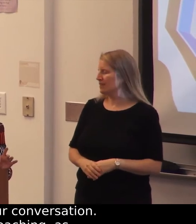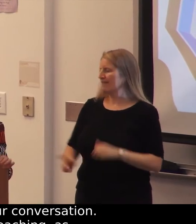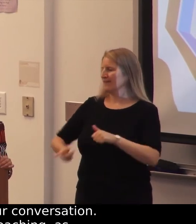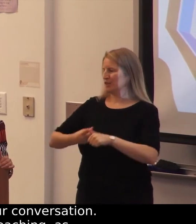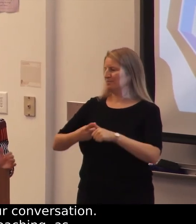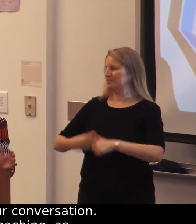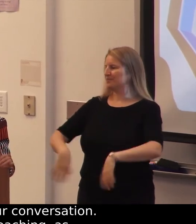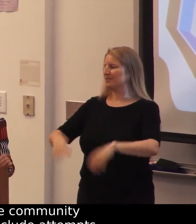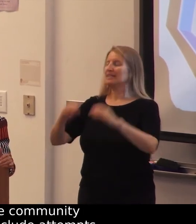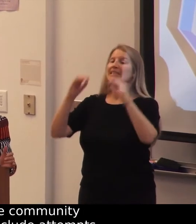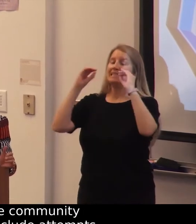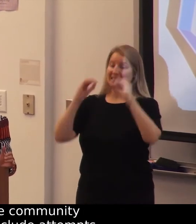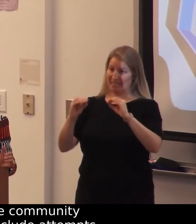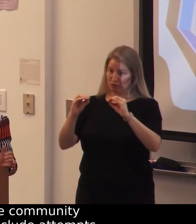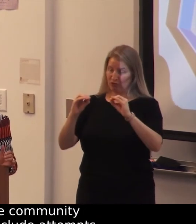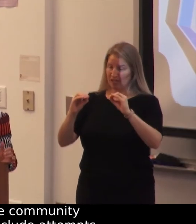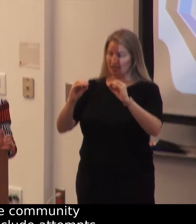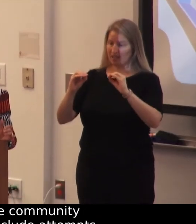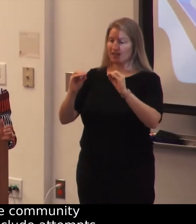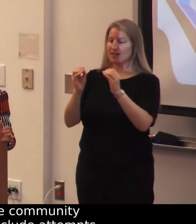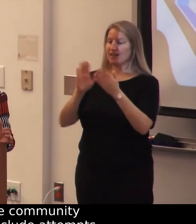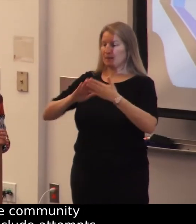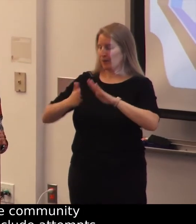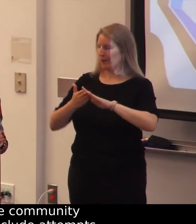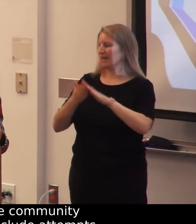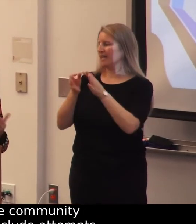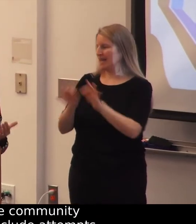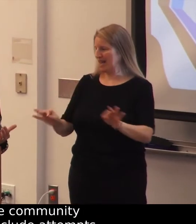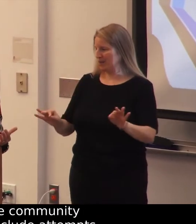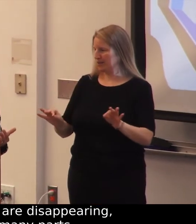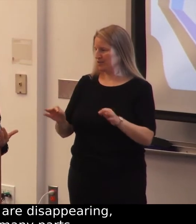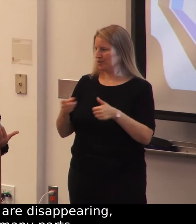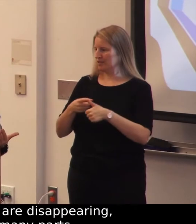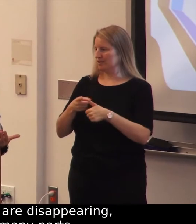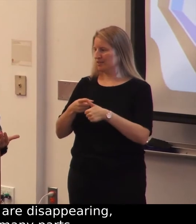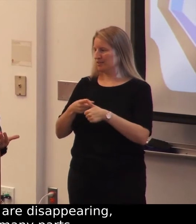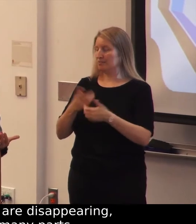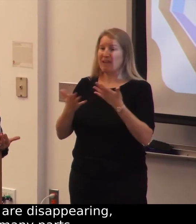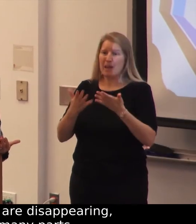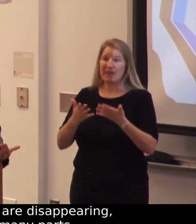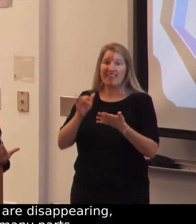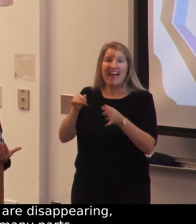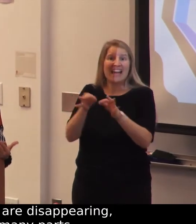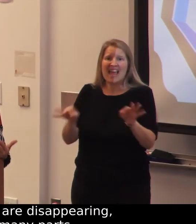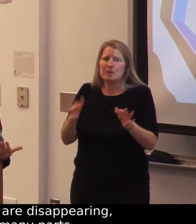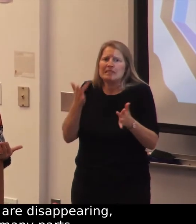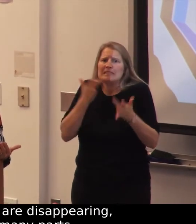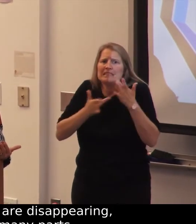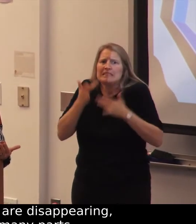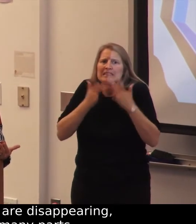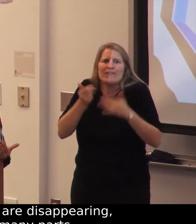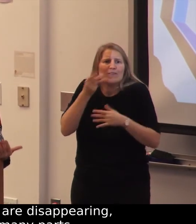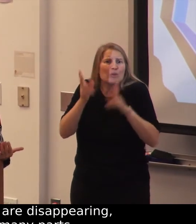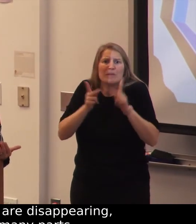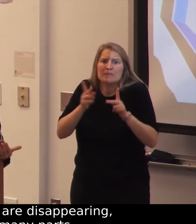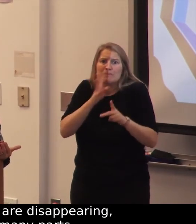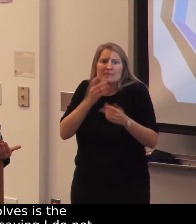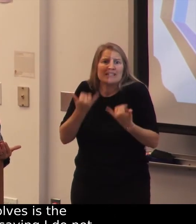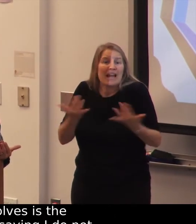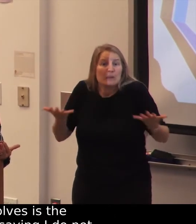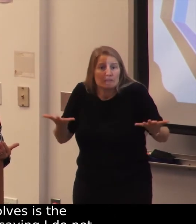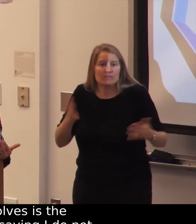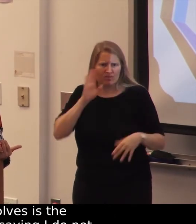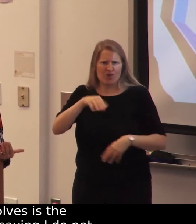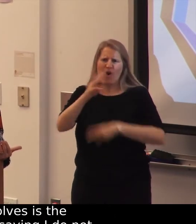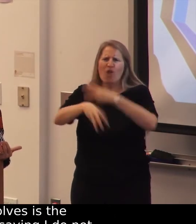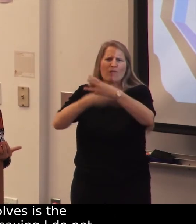of, as you know, the teaching of heritage community languages include attempts to rescue languages that are disappearing. In many parts of the